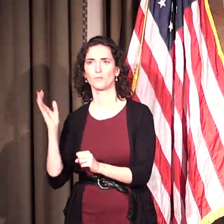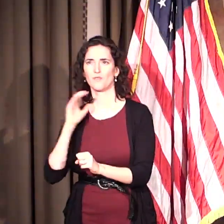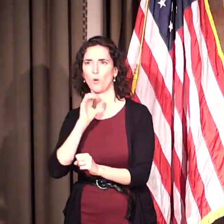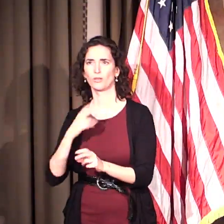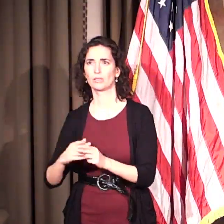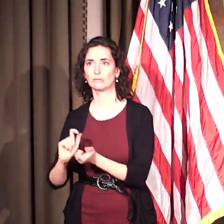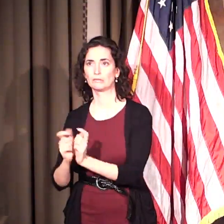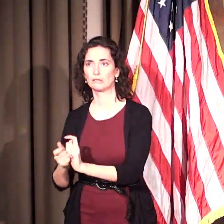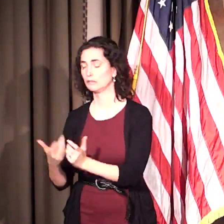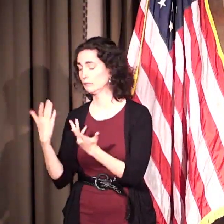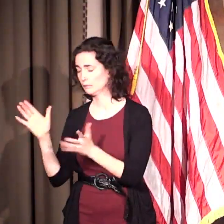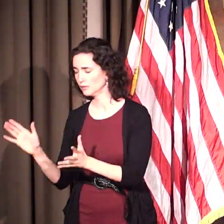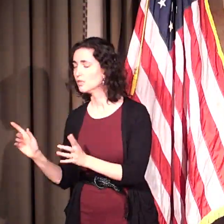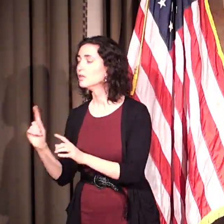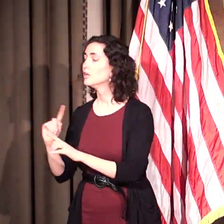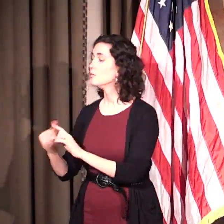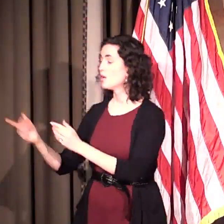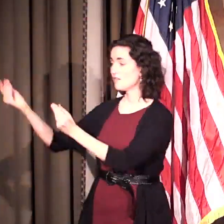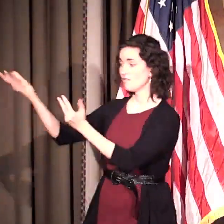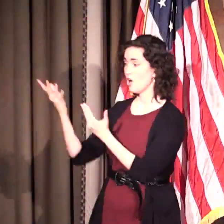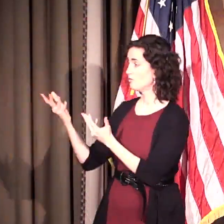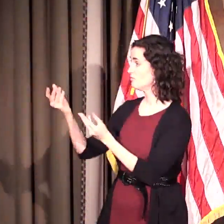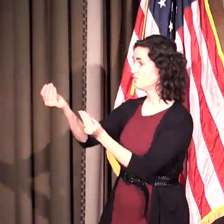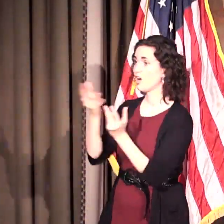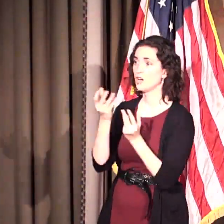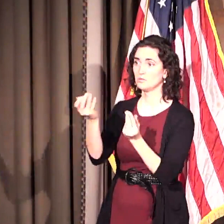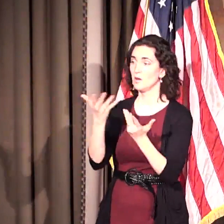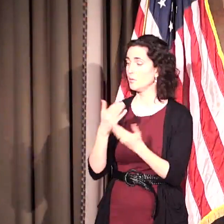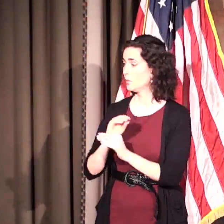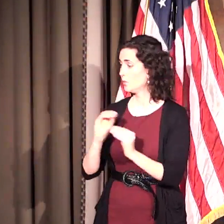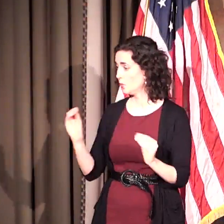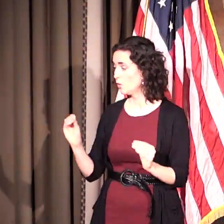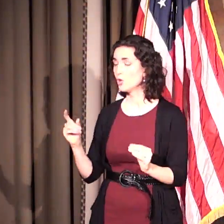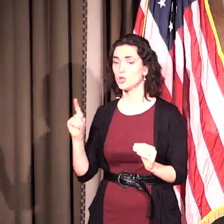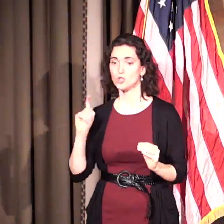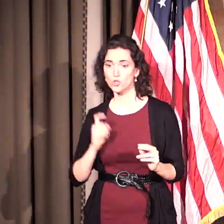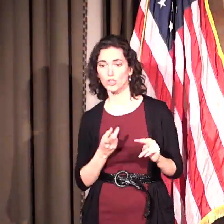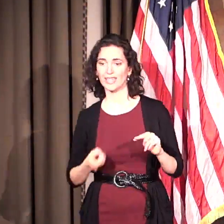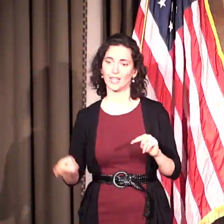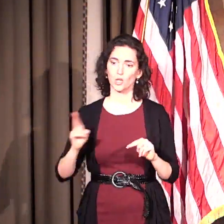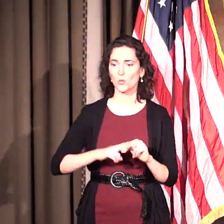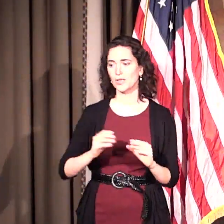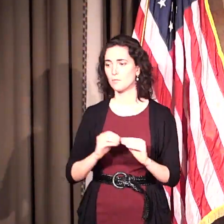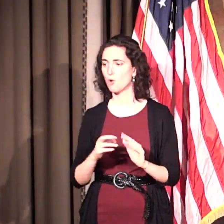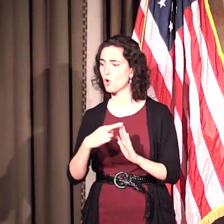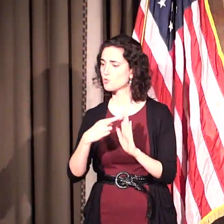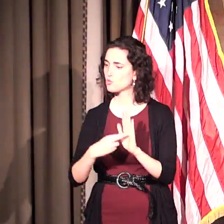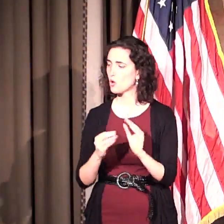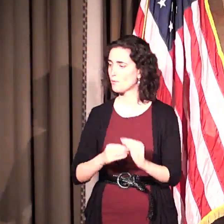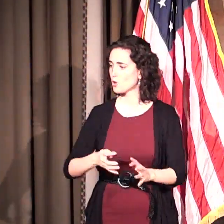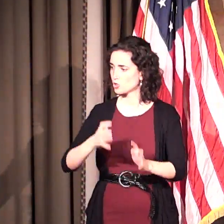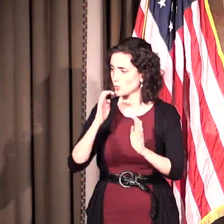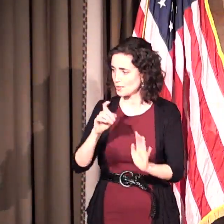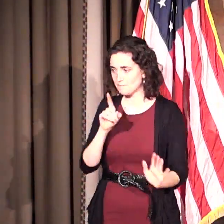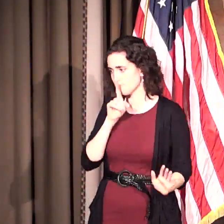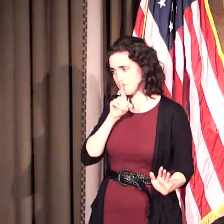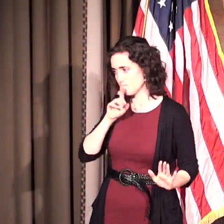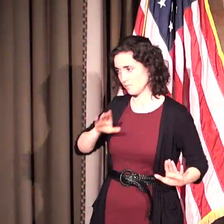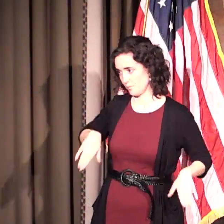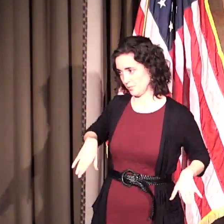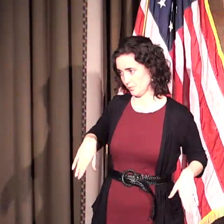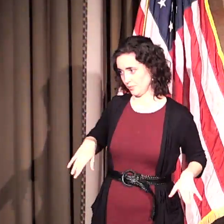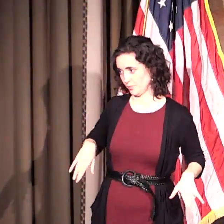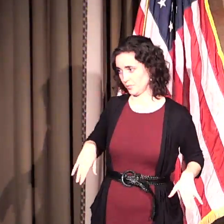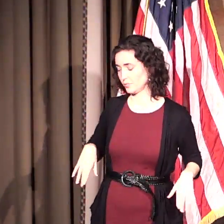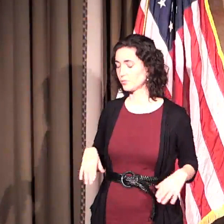we haven't received any information like that that we should tighten up our restrictions now because